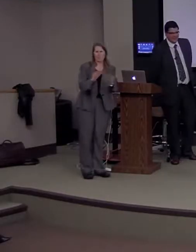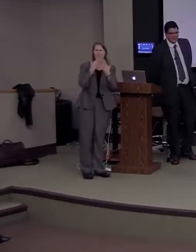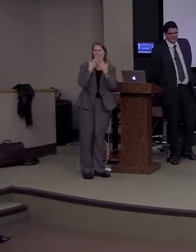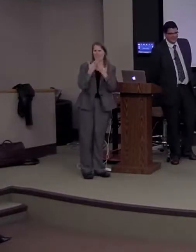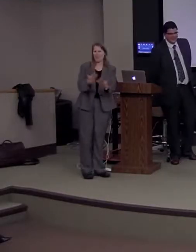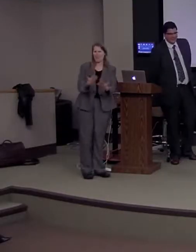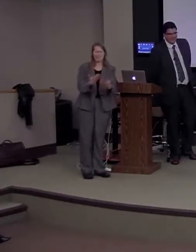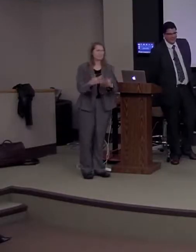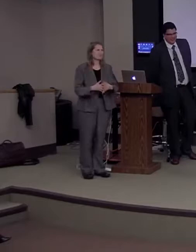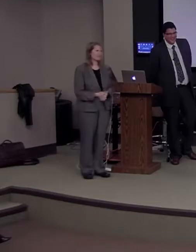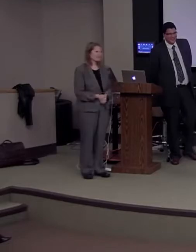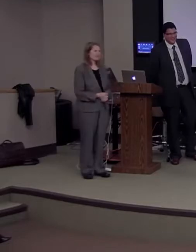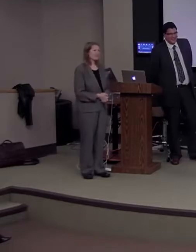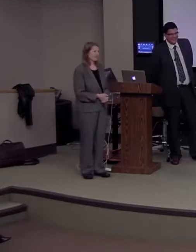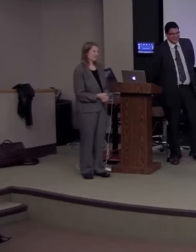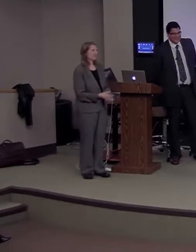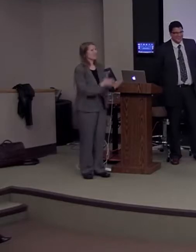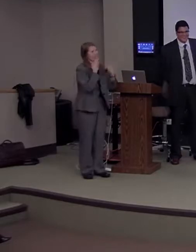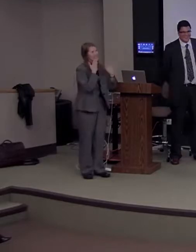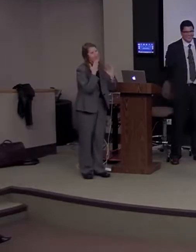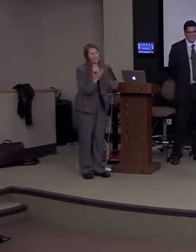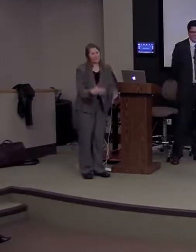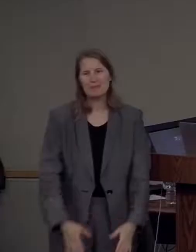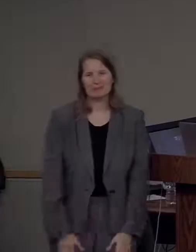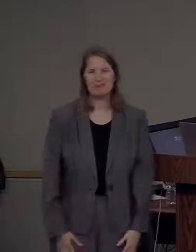you. much for your presentation. Thank you.